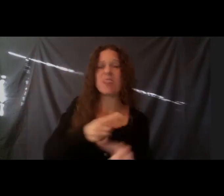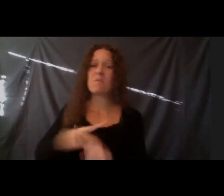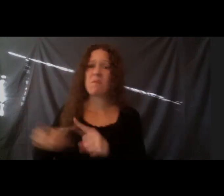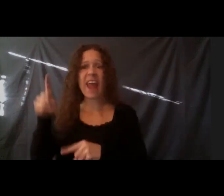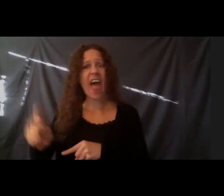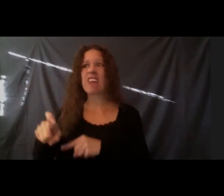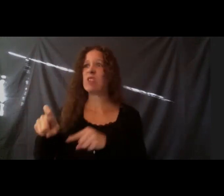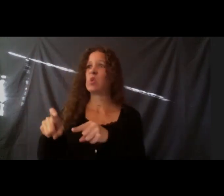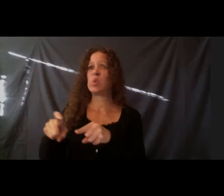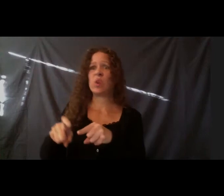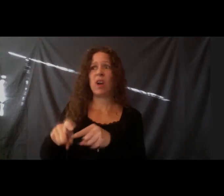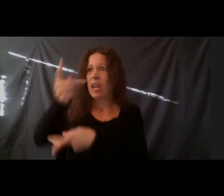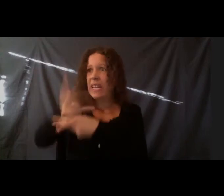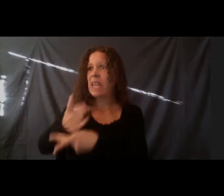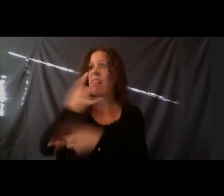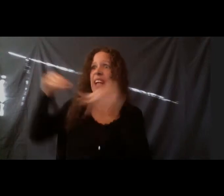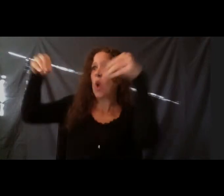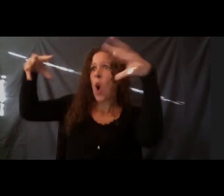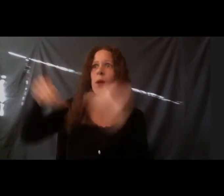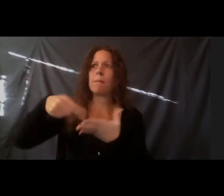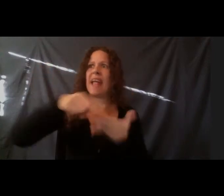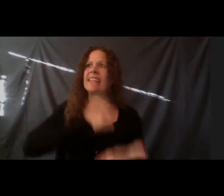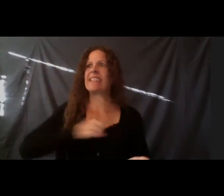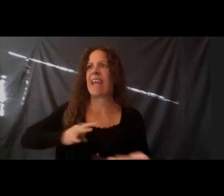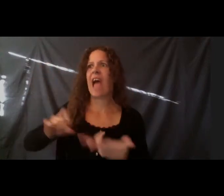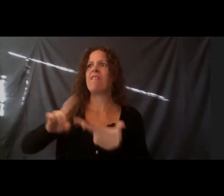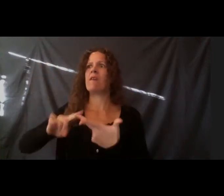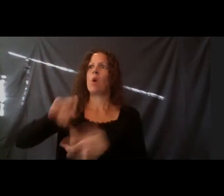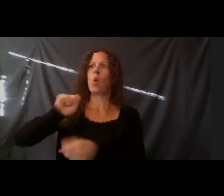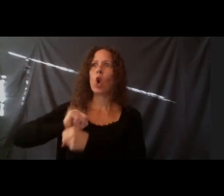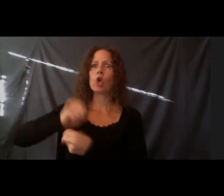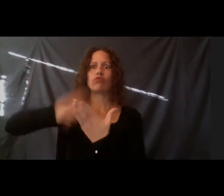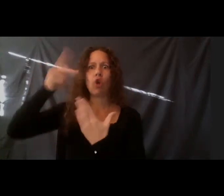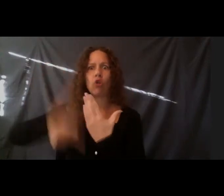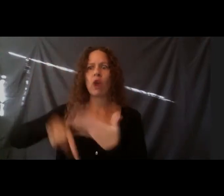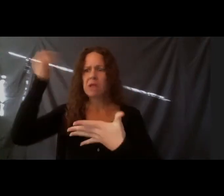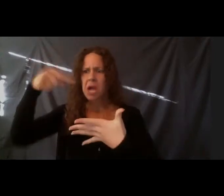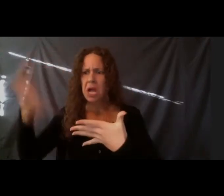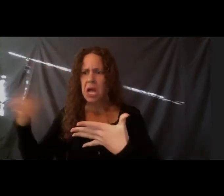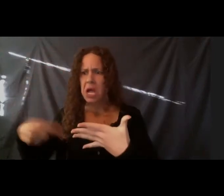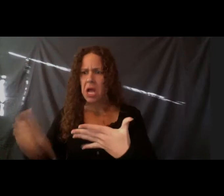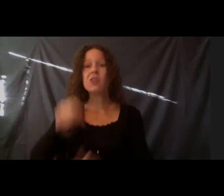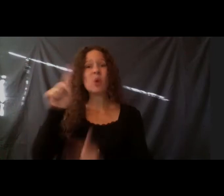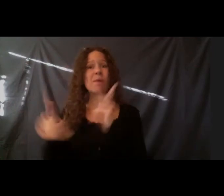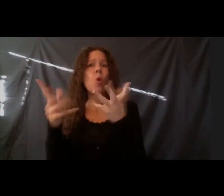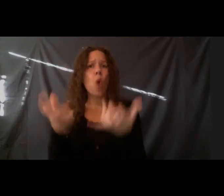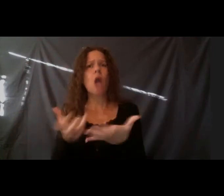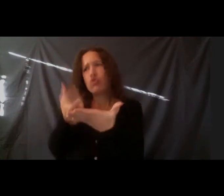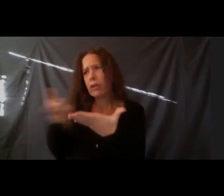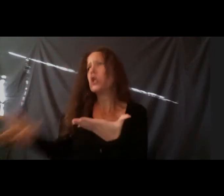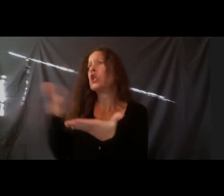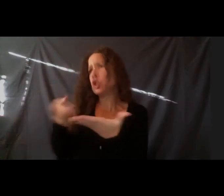pay the staff, and you got to work the programs. And people want resources, but we got to help bring those resources to